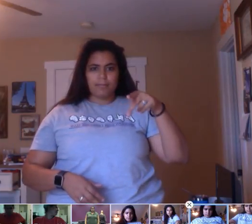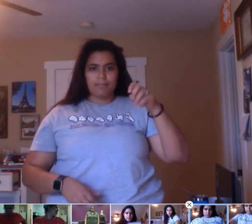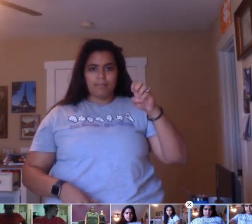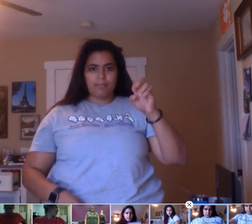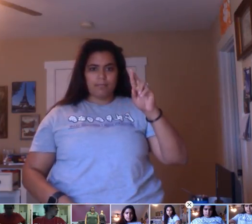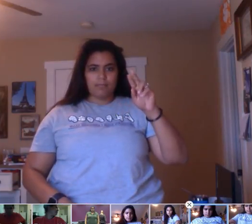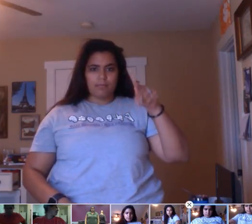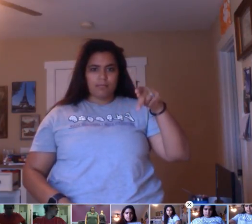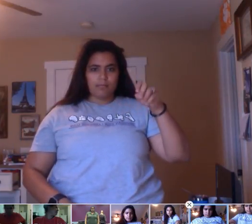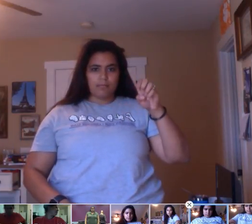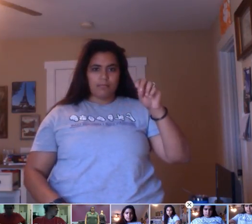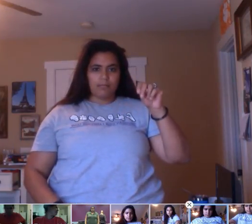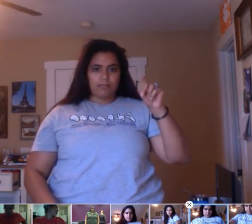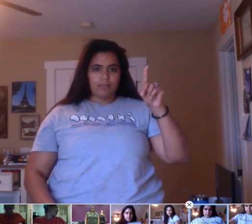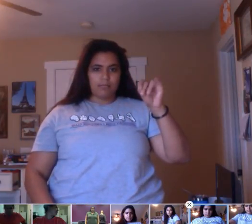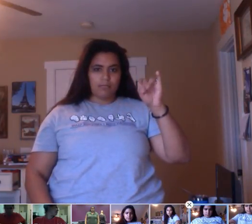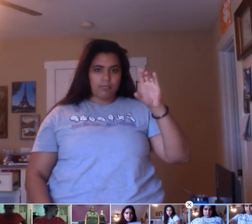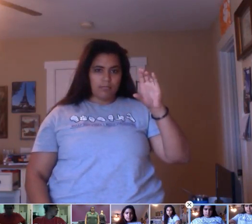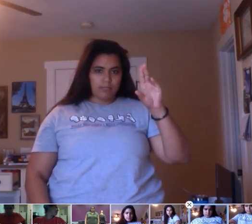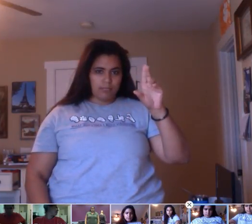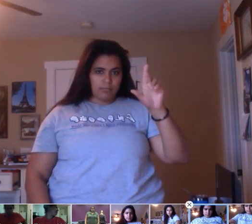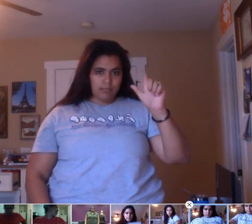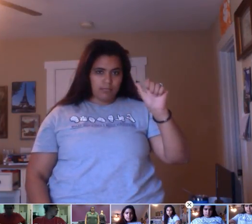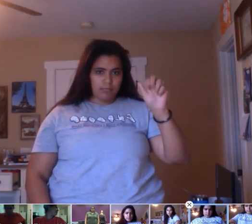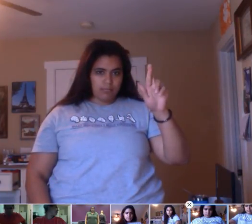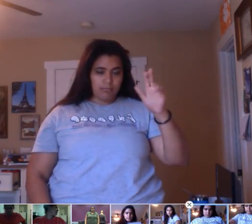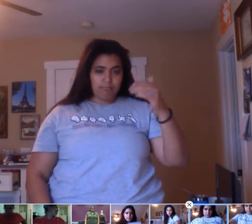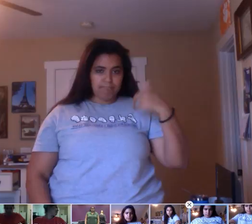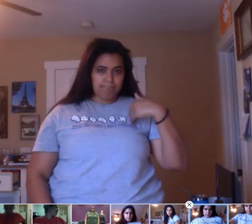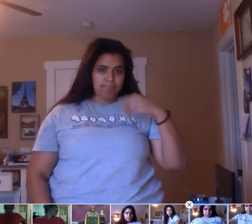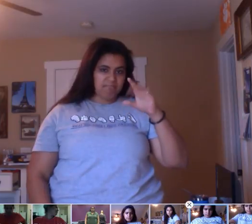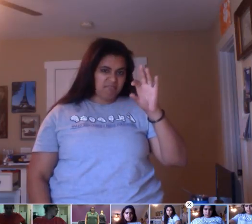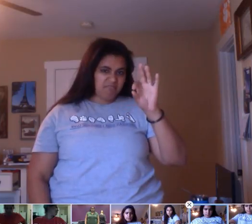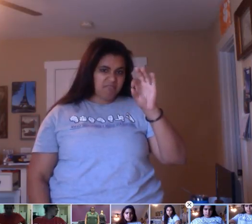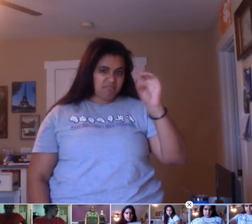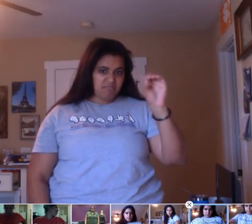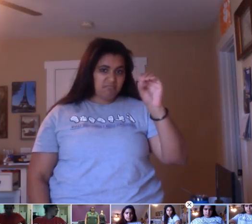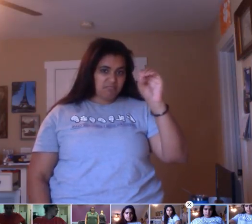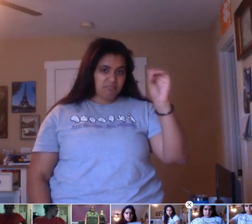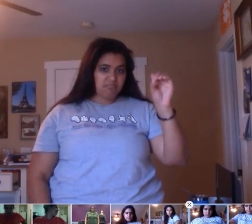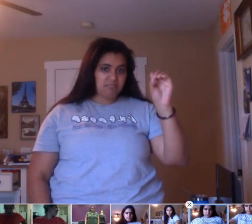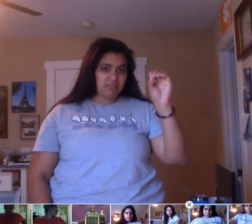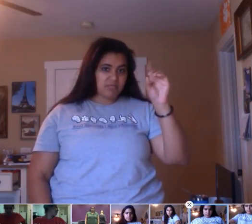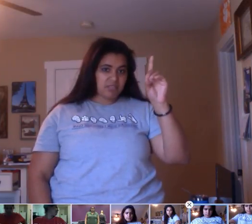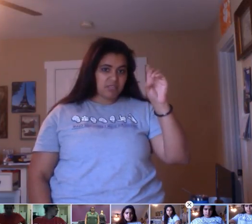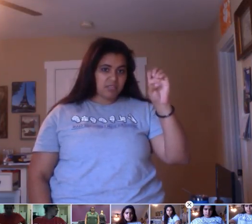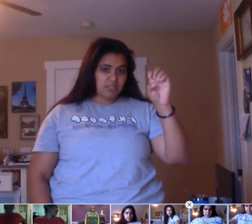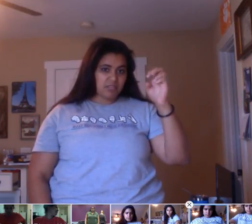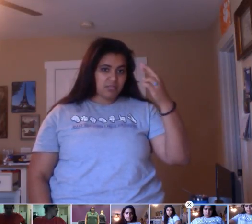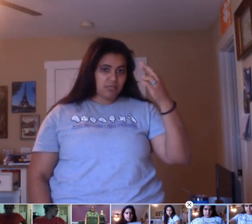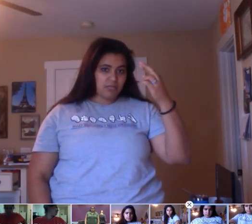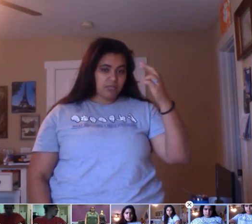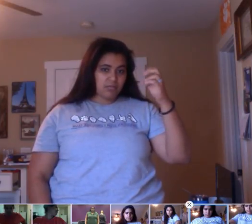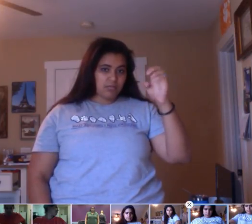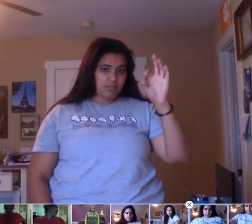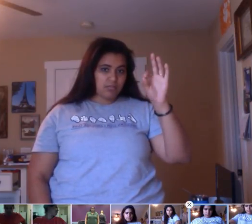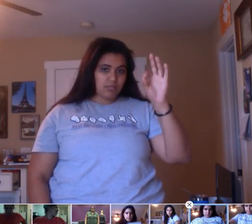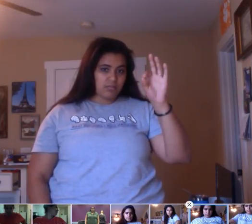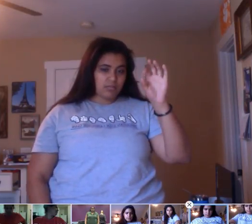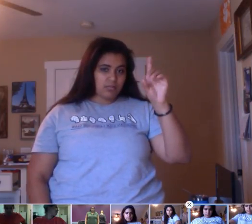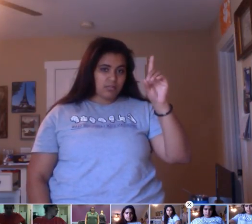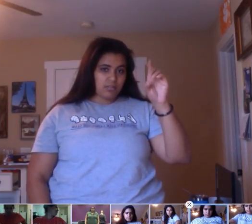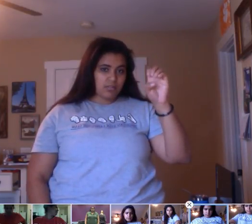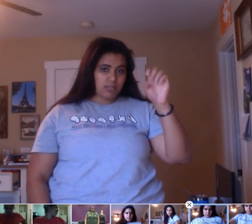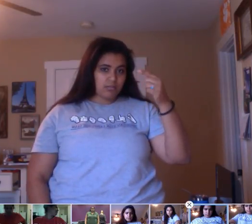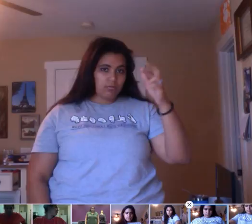that explanation, how that means perpendicular? Does that make sense? It has a 90-degree angle.